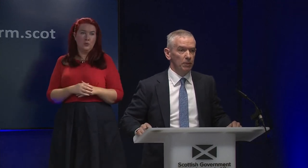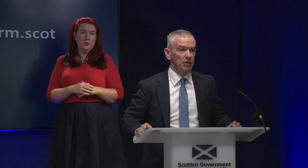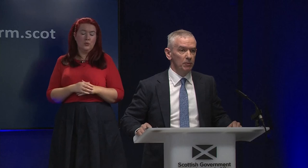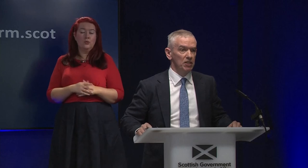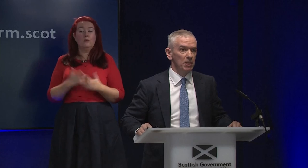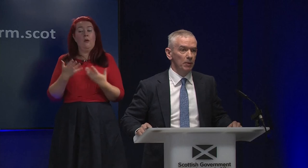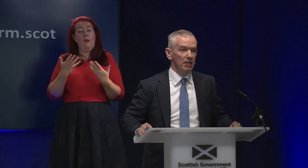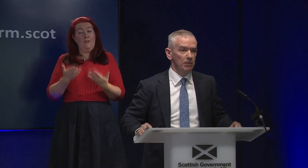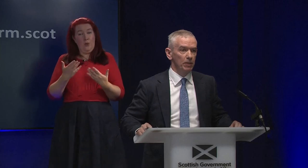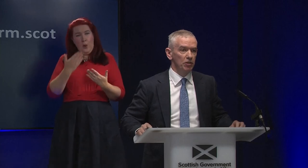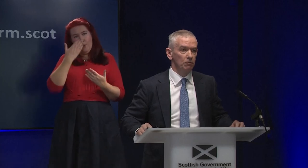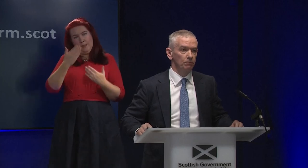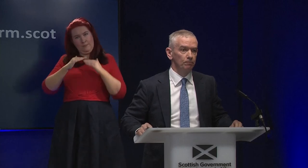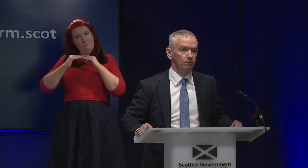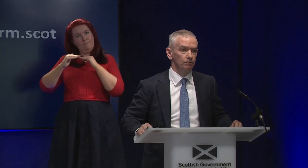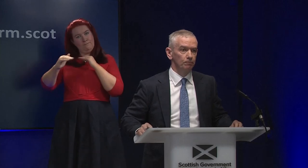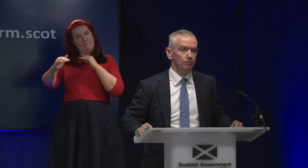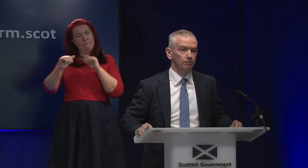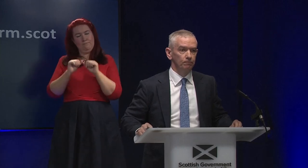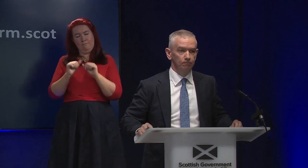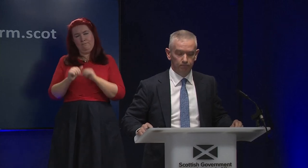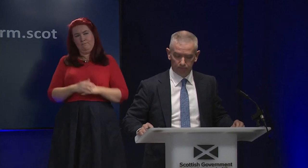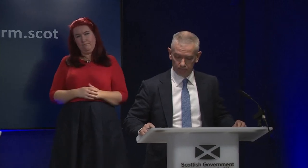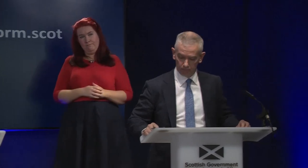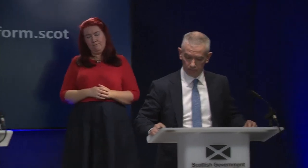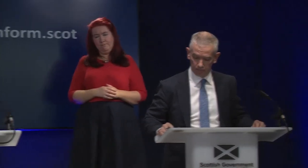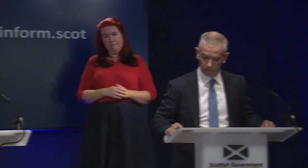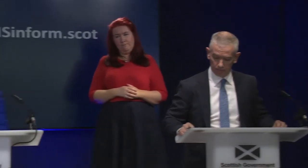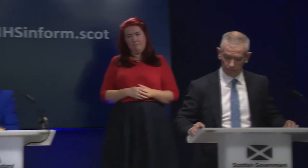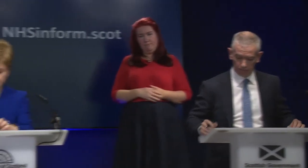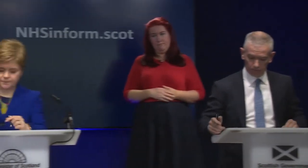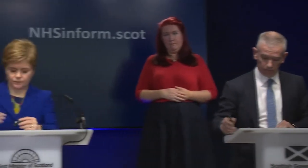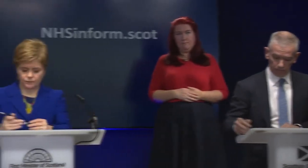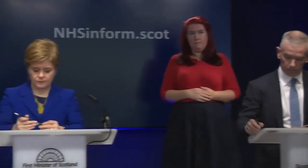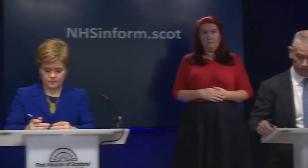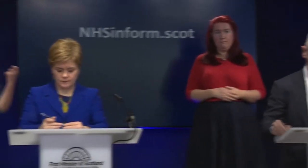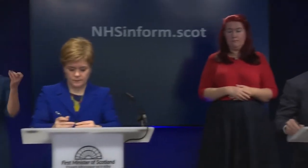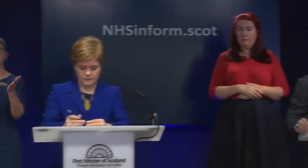this moment, it appears to be a stabilising picture. Matt McLaughlin from the Times.